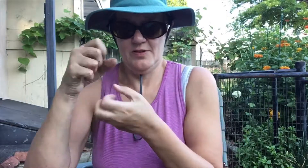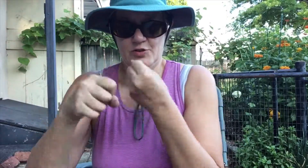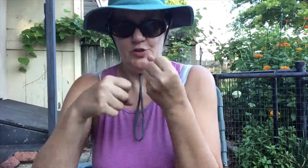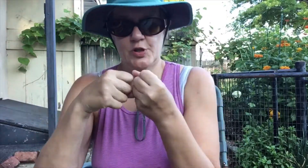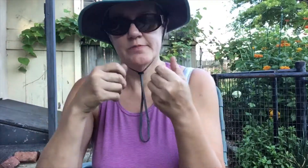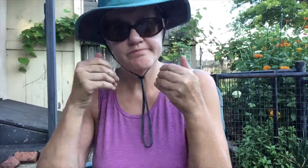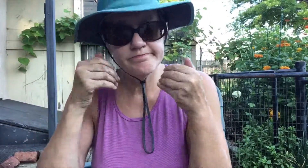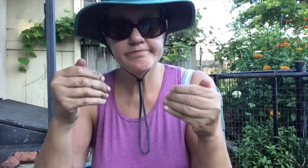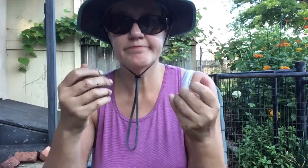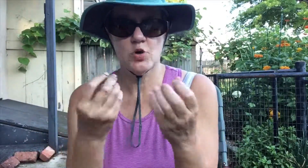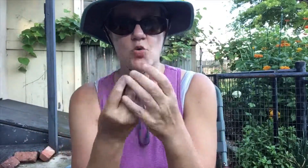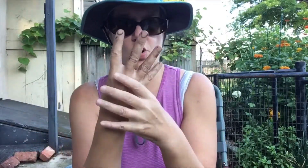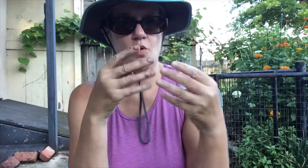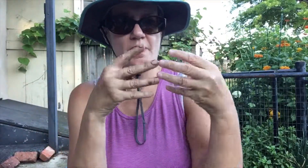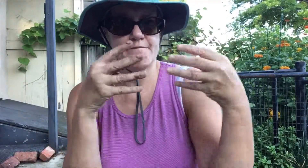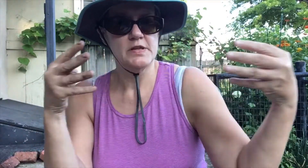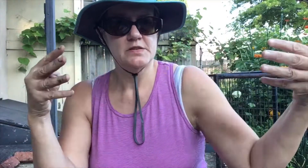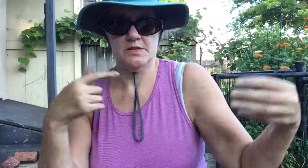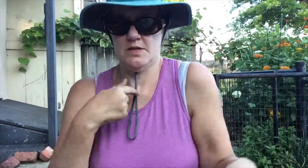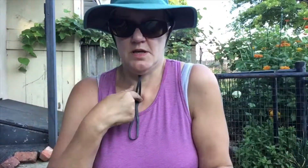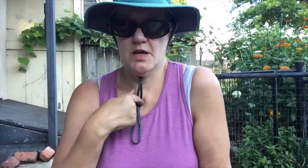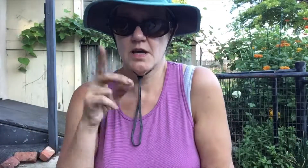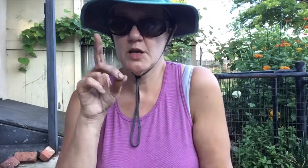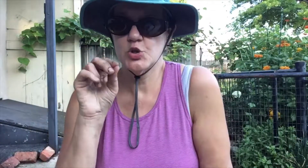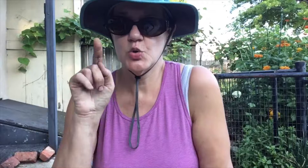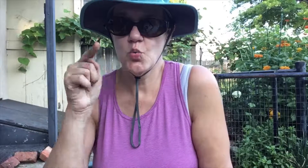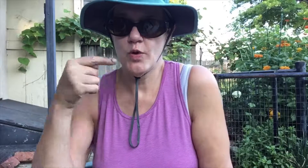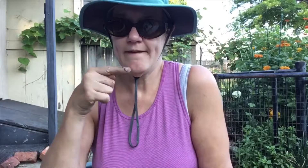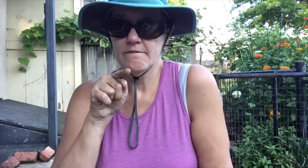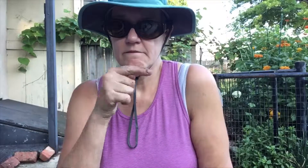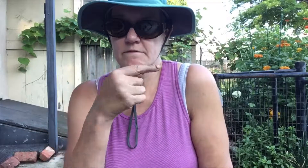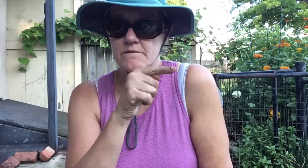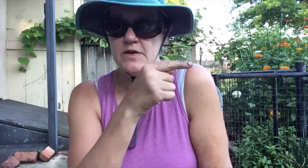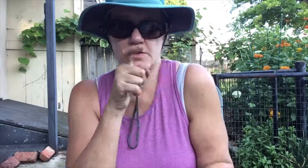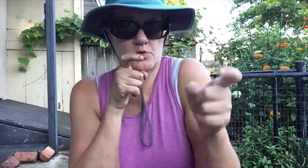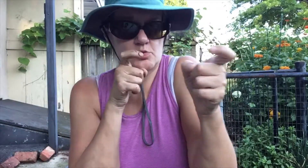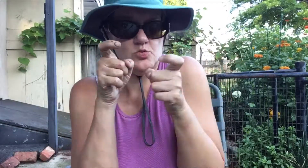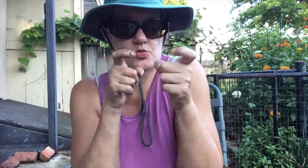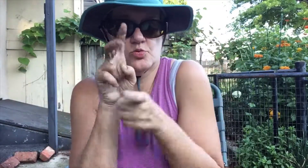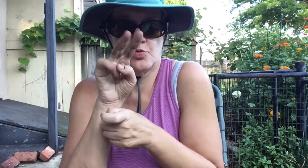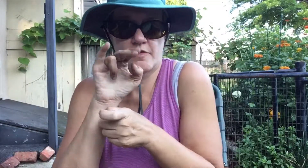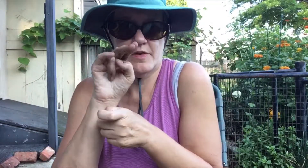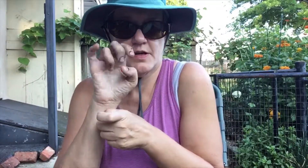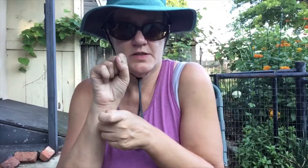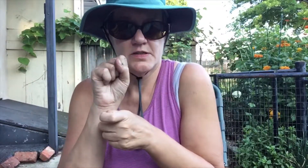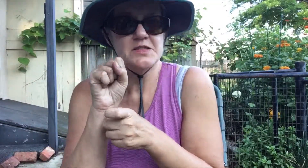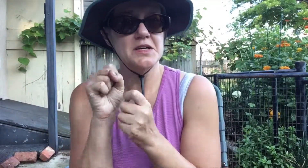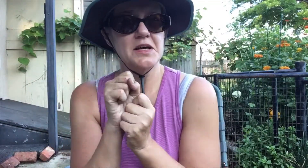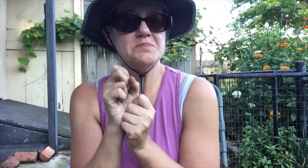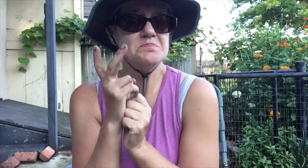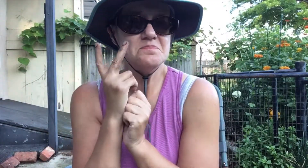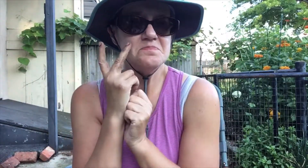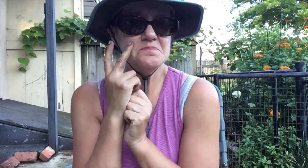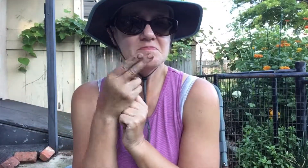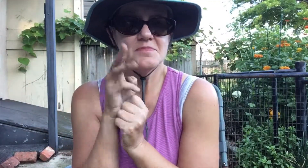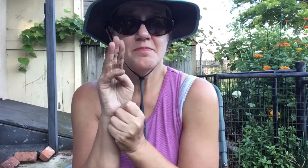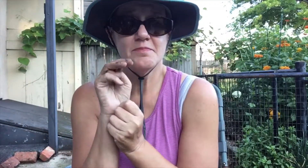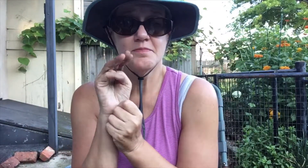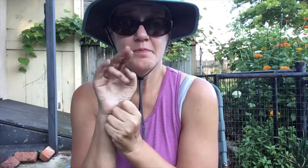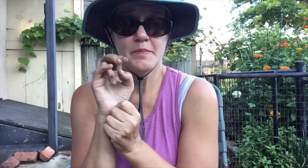hummingbird. So the last 2 years, I've let them go on the fence, but I weave them in and out to control them.